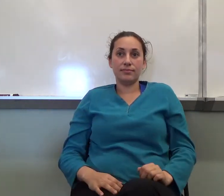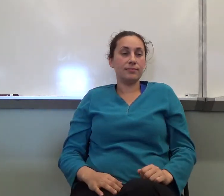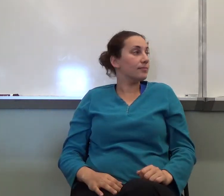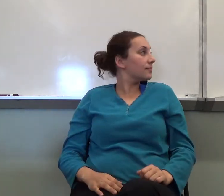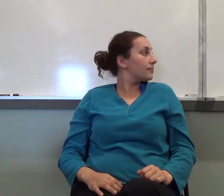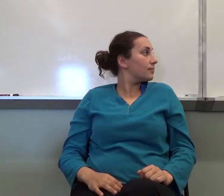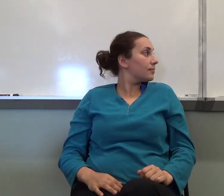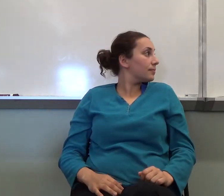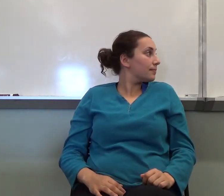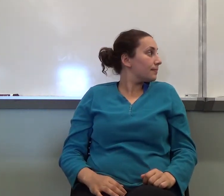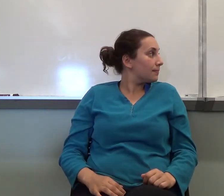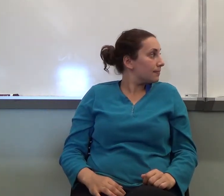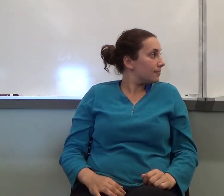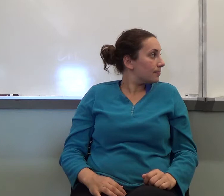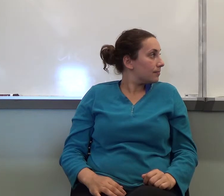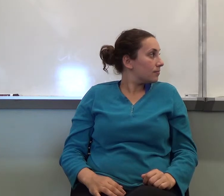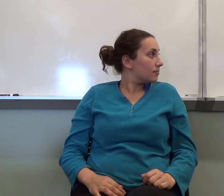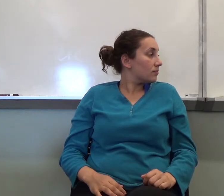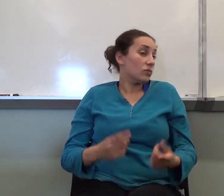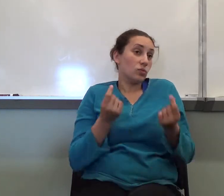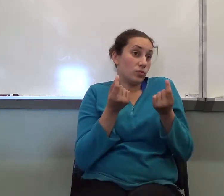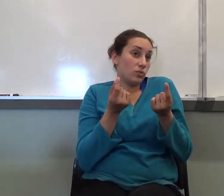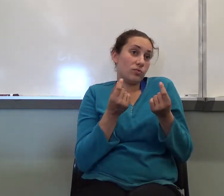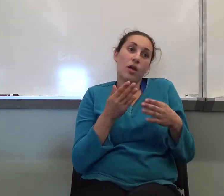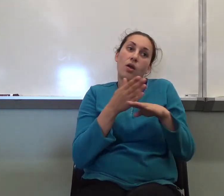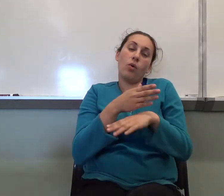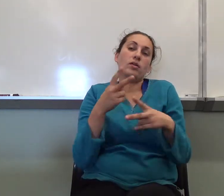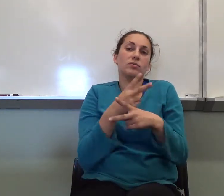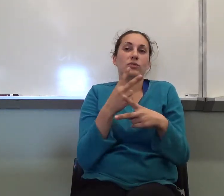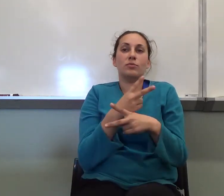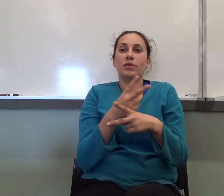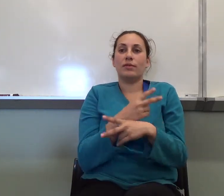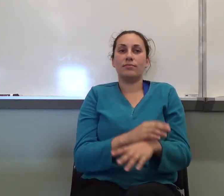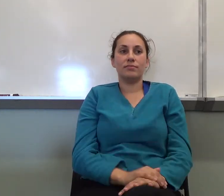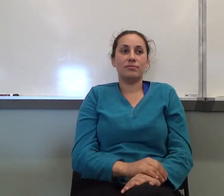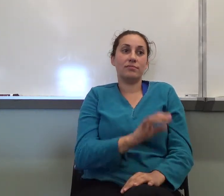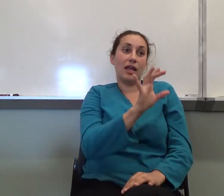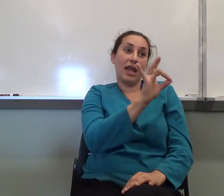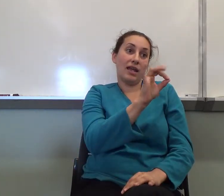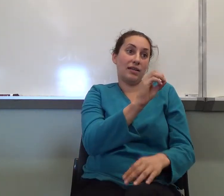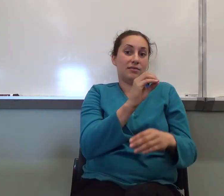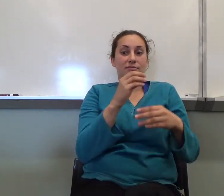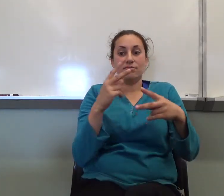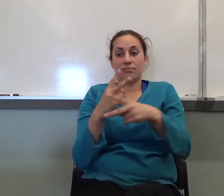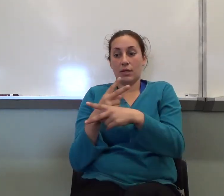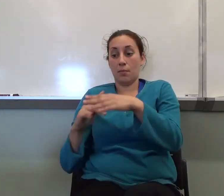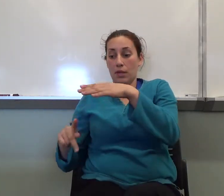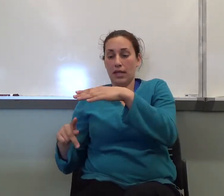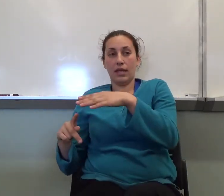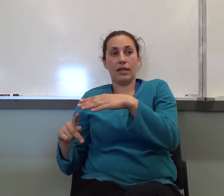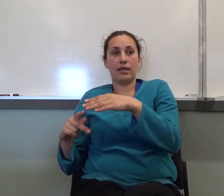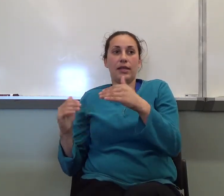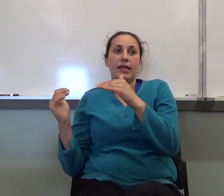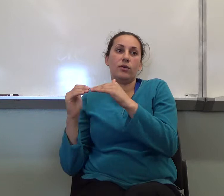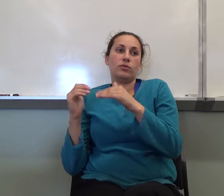And again, the only tool we have is to cross multiply. 80 times P is equal to 12.4 times 100.